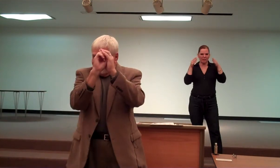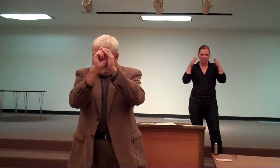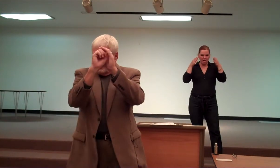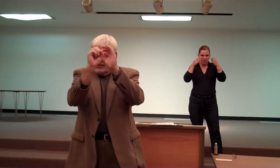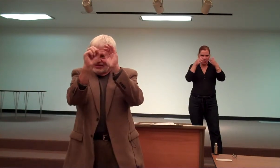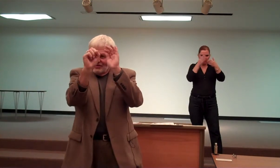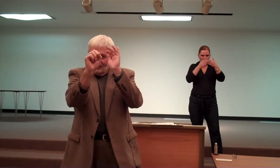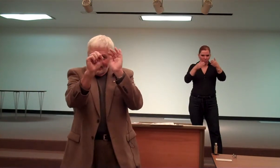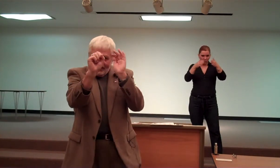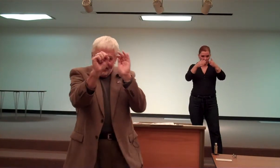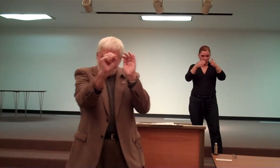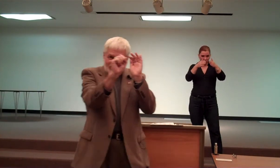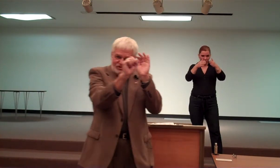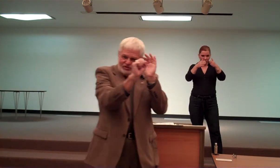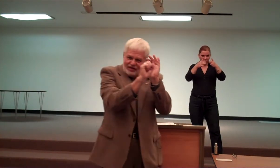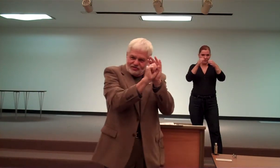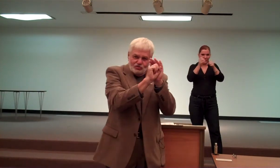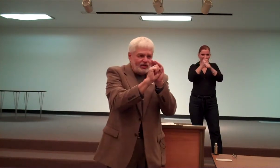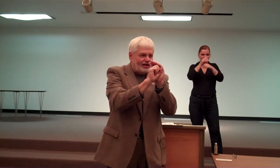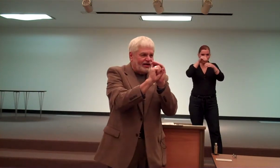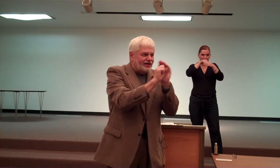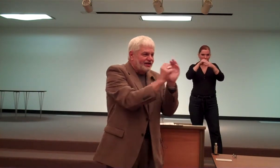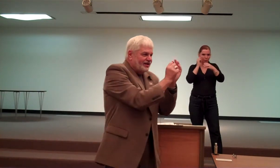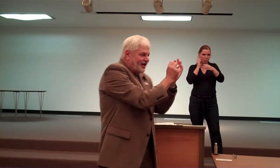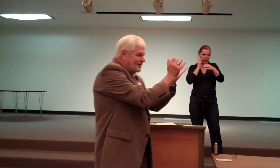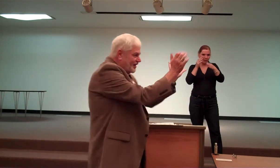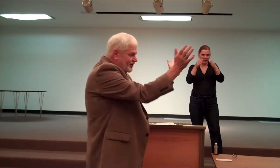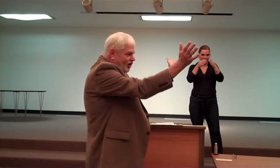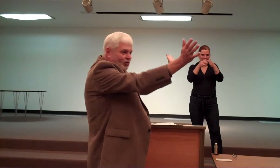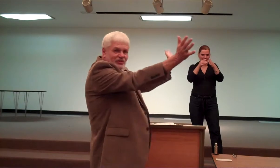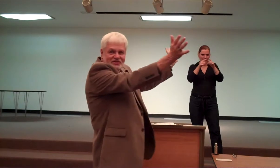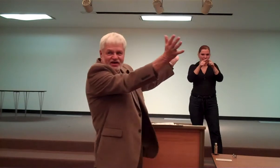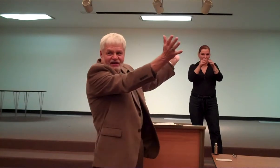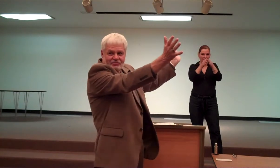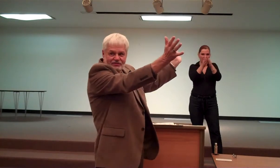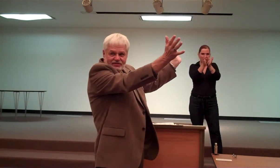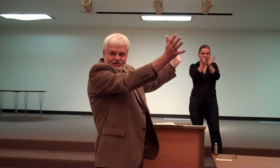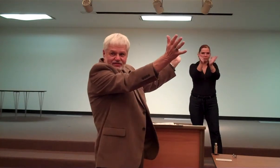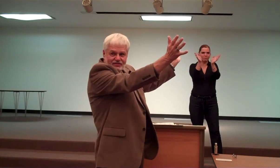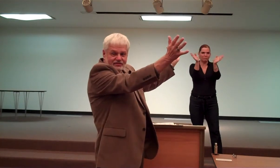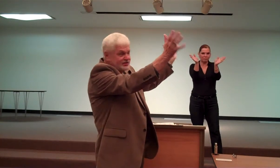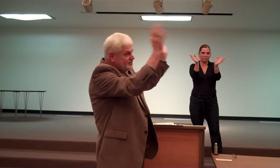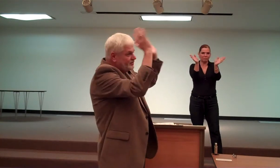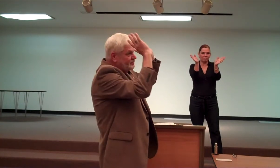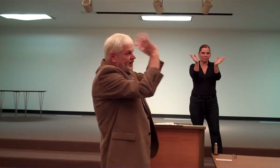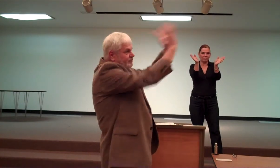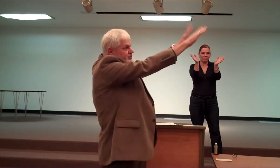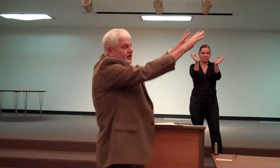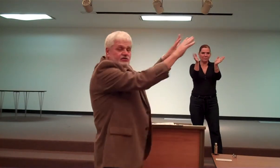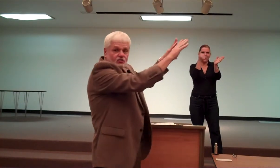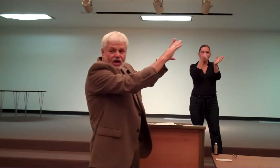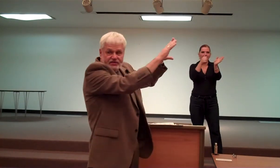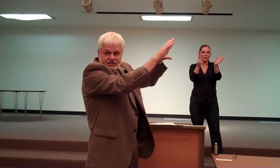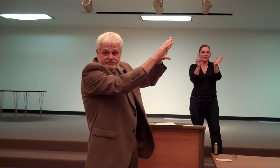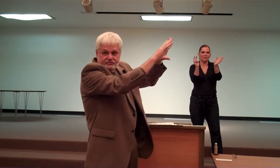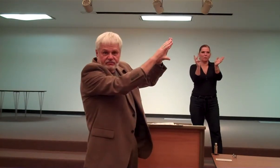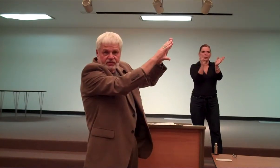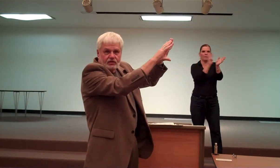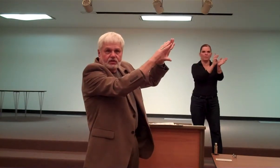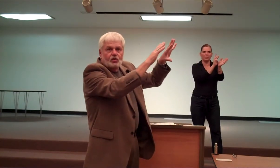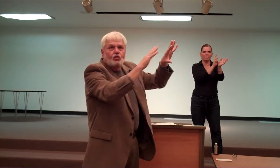narrow part gets you into Wheeling, and then it opens up everything to the